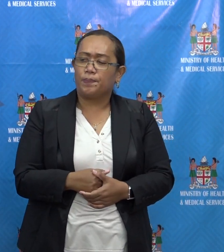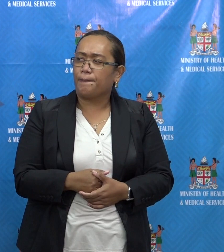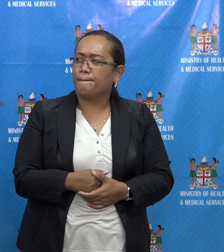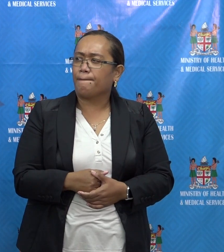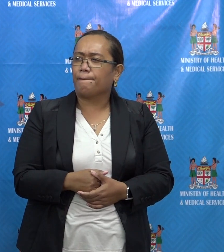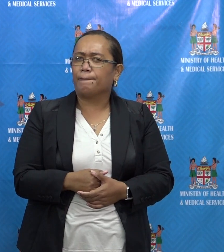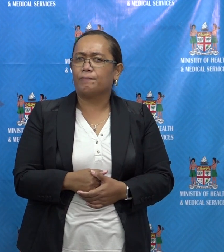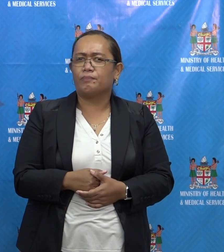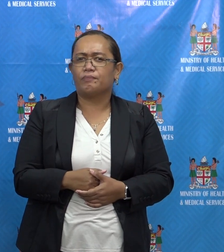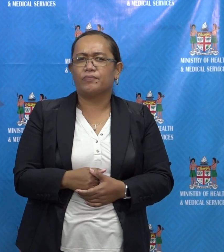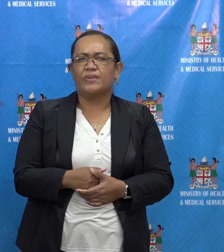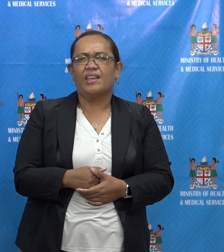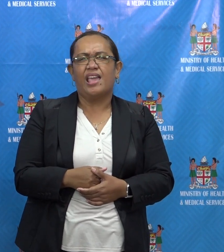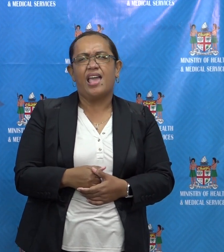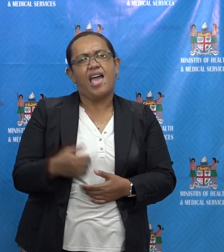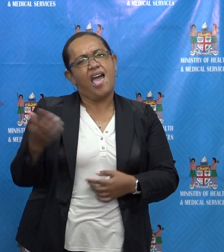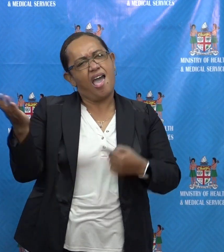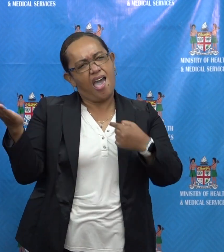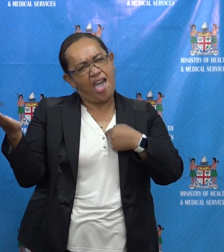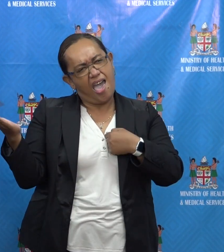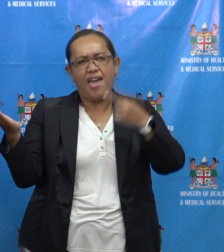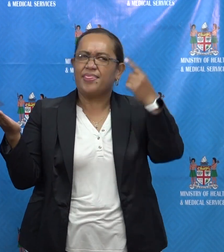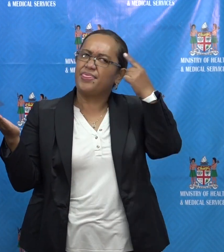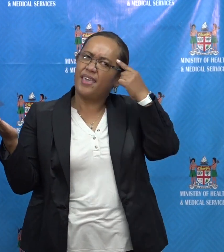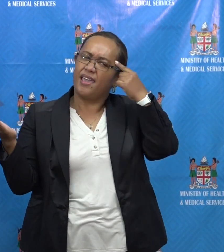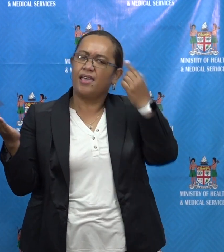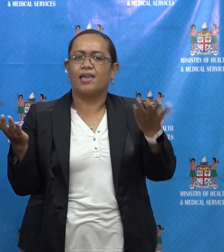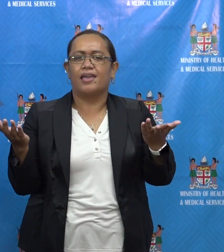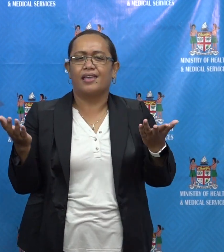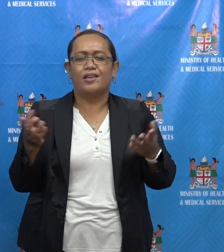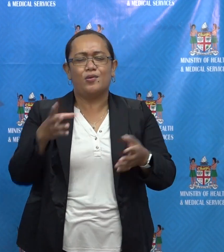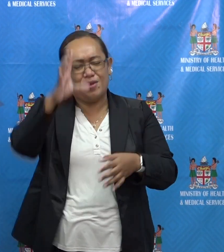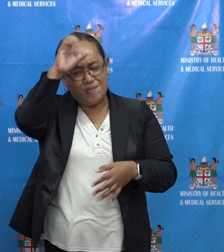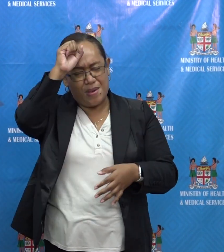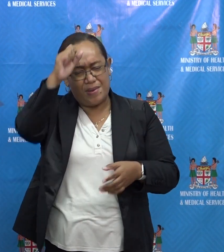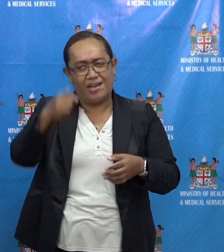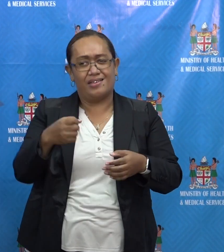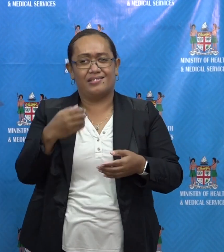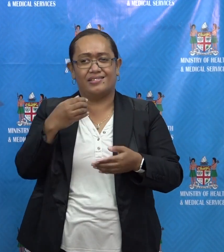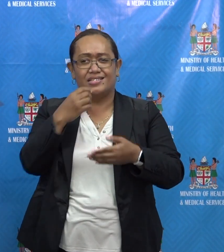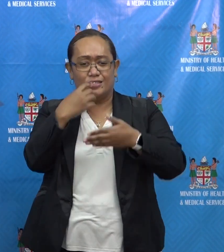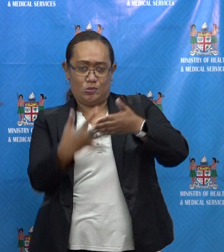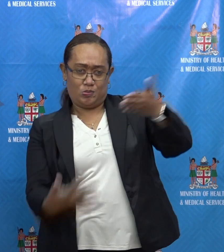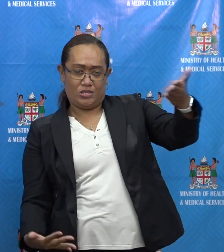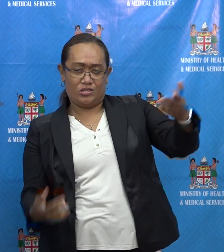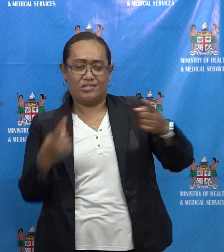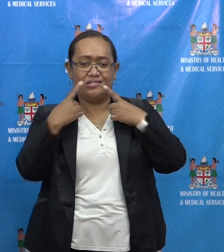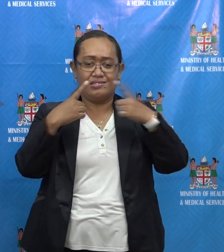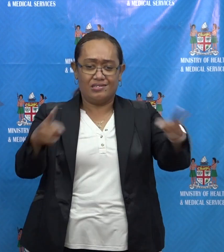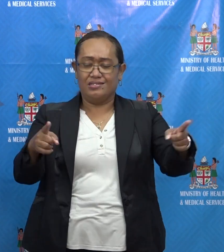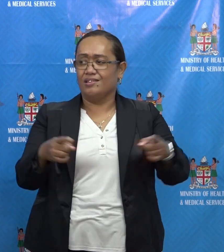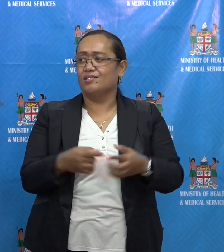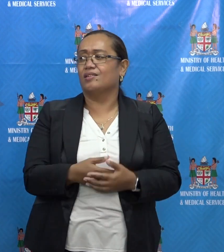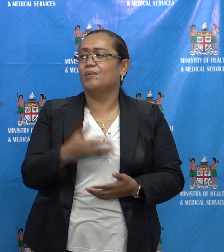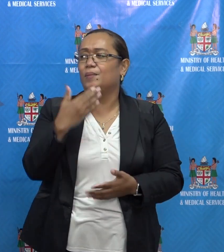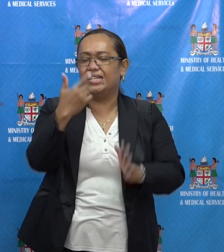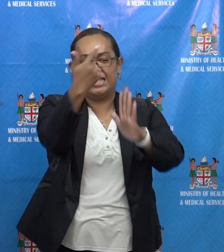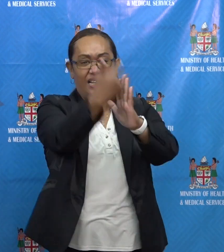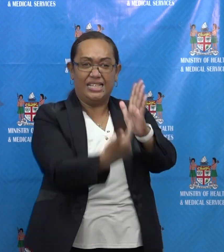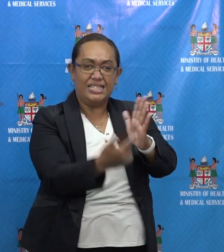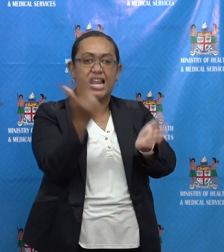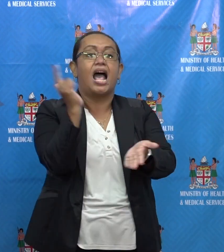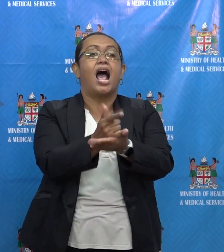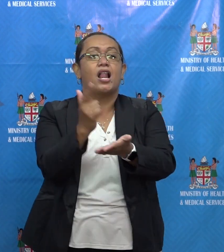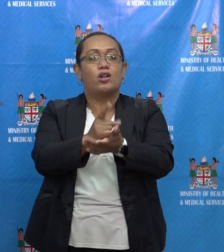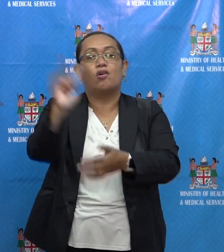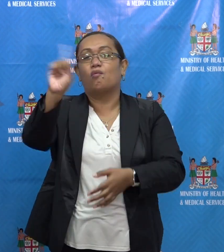I think you'll have to go back to some of my speeches that I've made over the last 3 days, where I've listed out a lot of